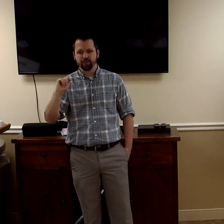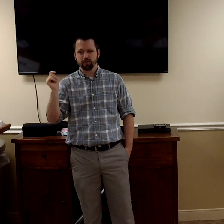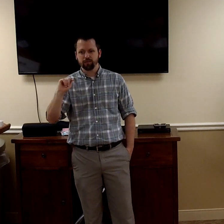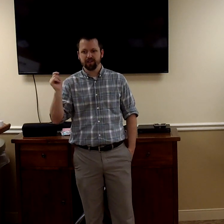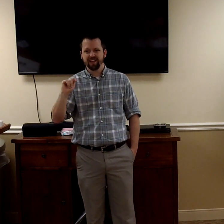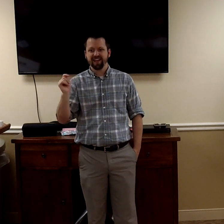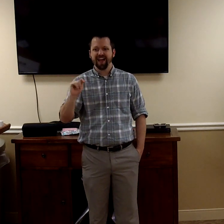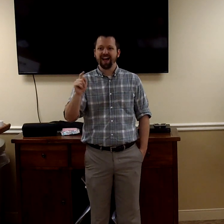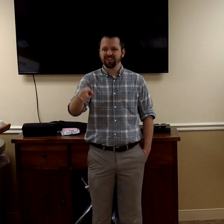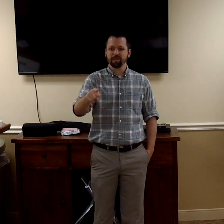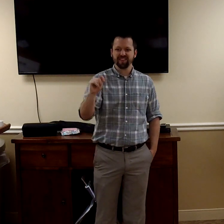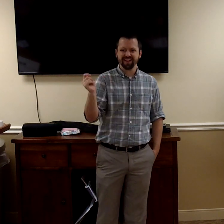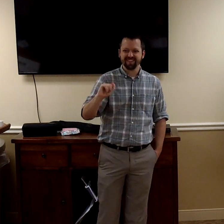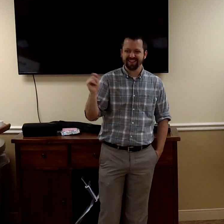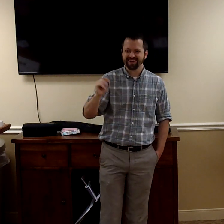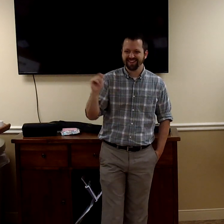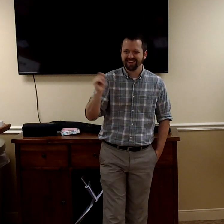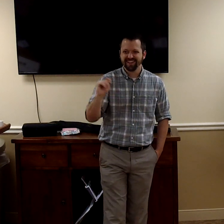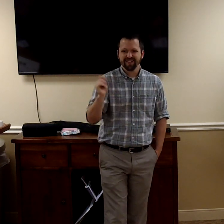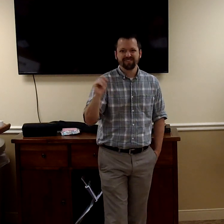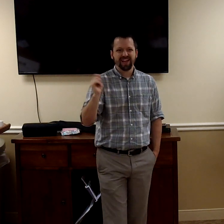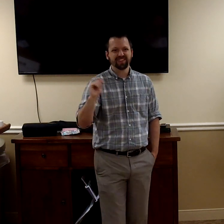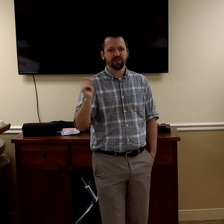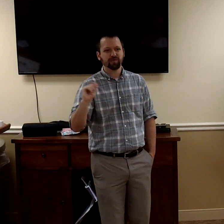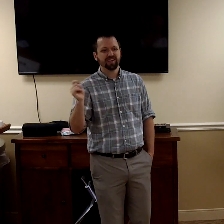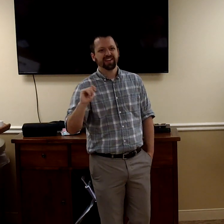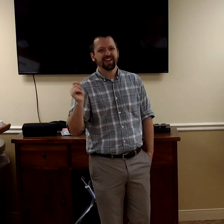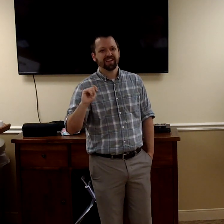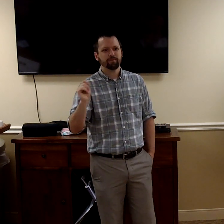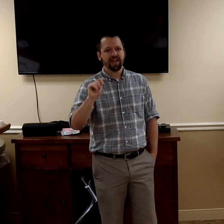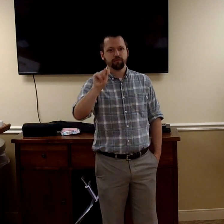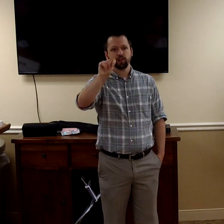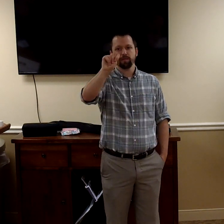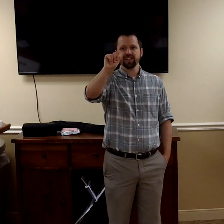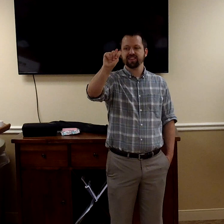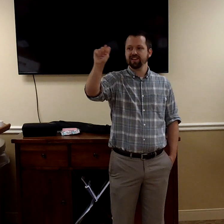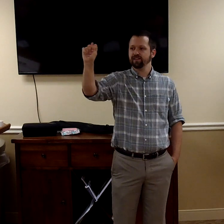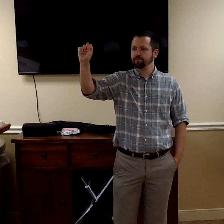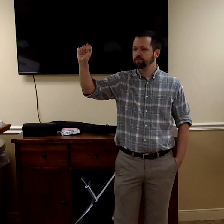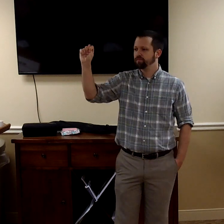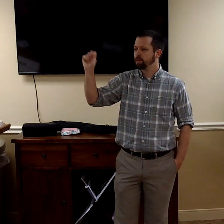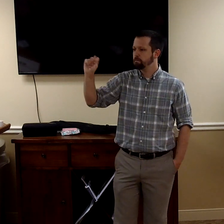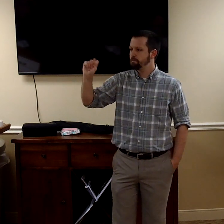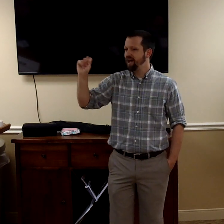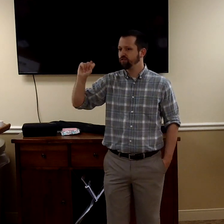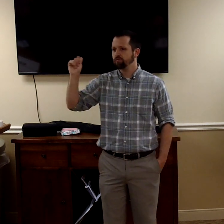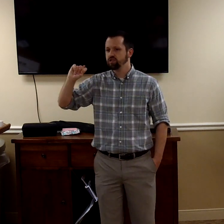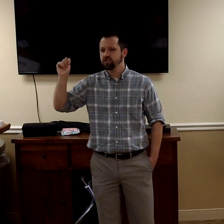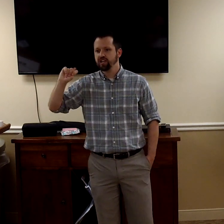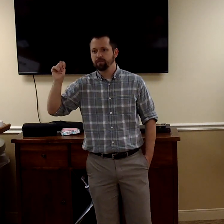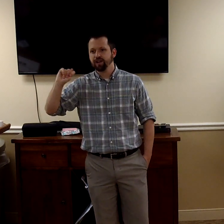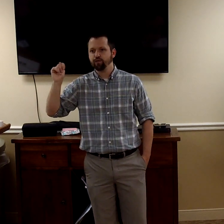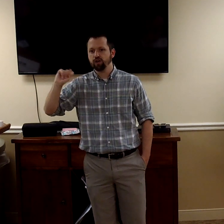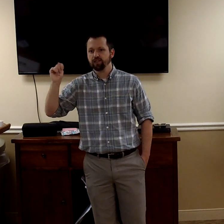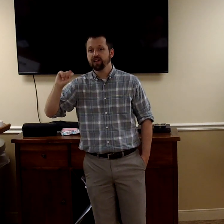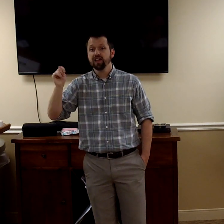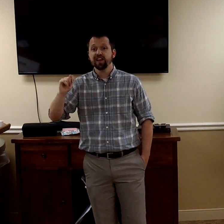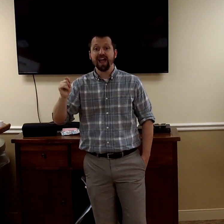Bathroom. I'll talk about that in a second. Bathroom. Bathroom. You're going to make a T. Bathroom, and just shake it back and forth. Now,